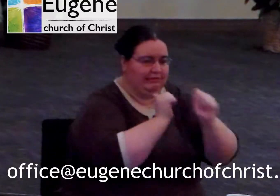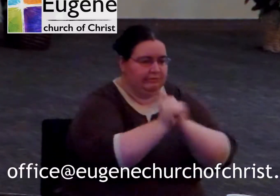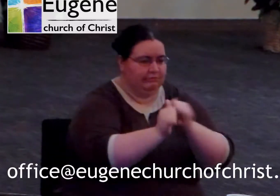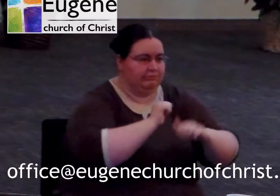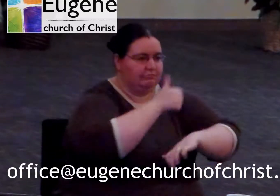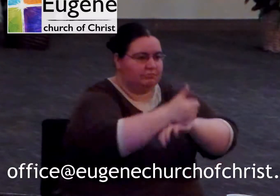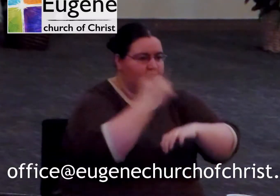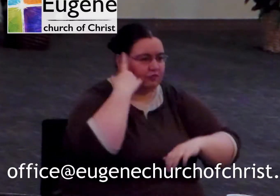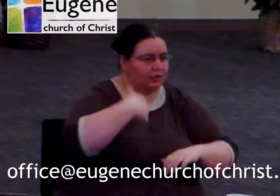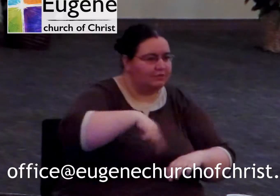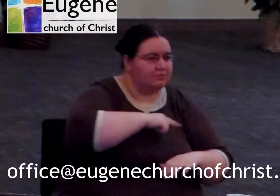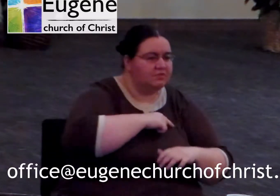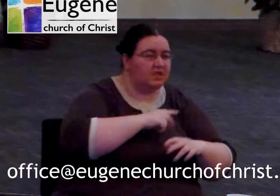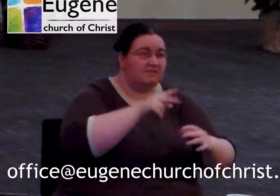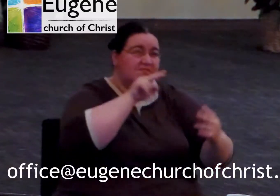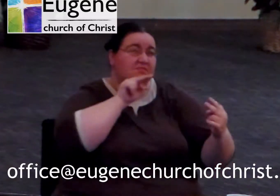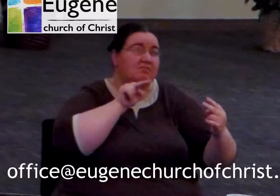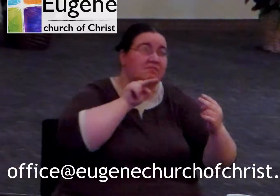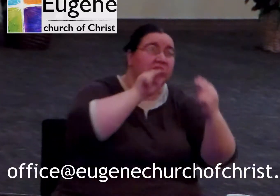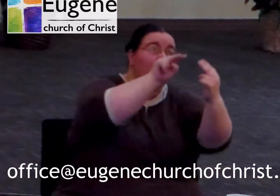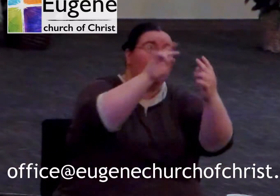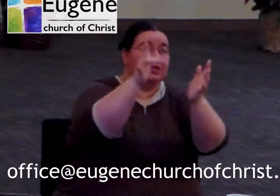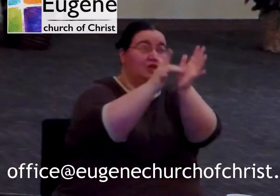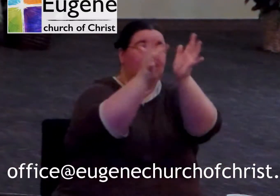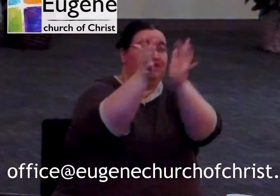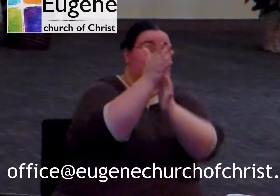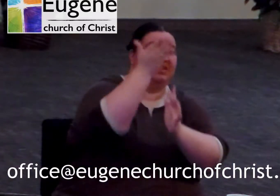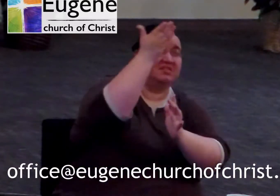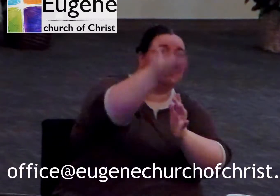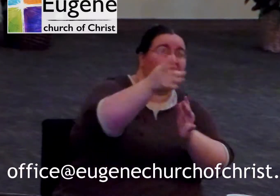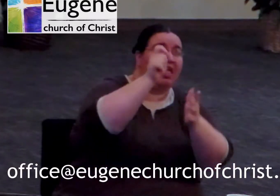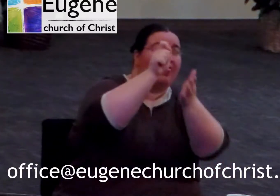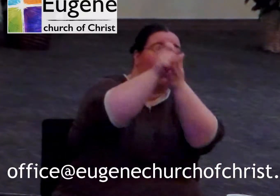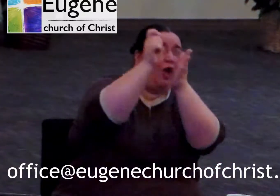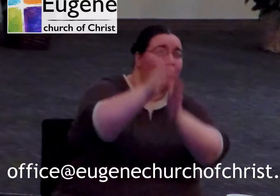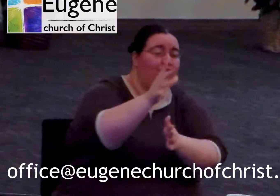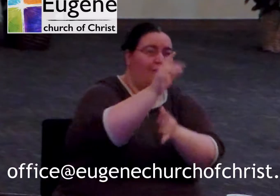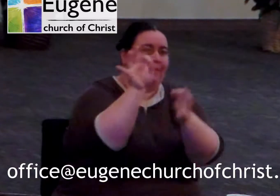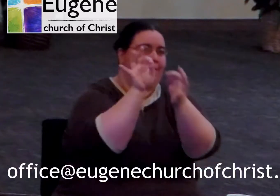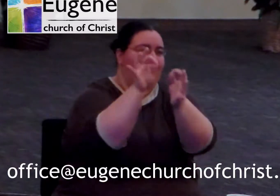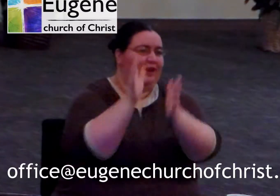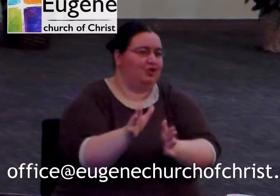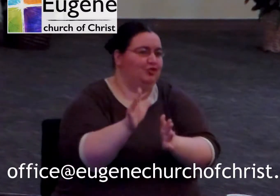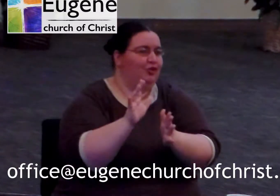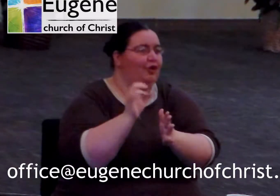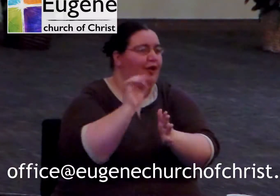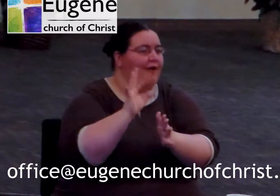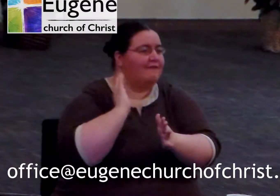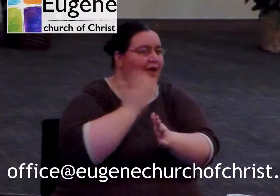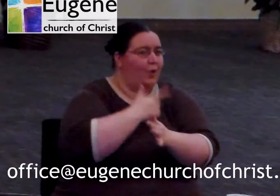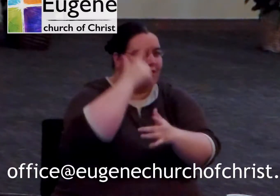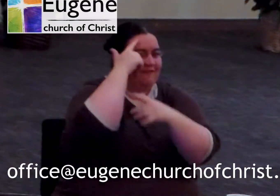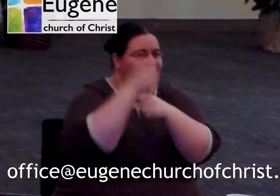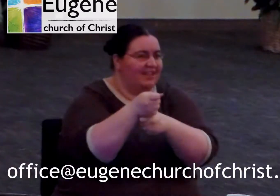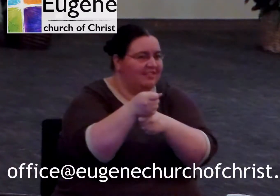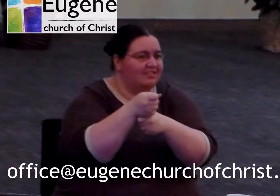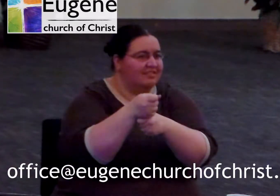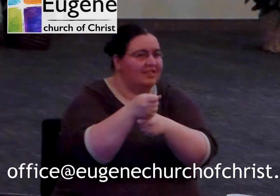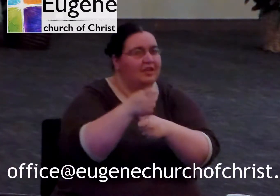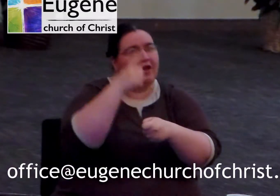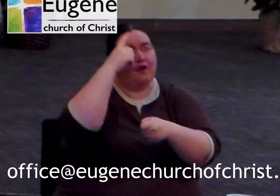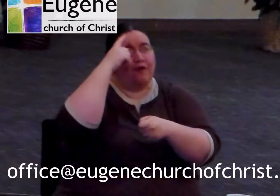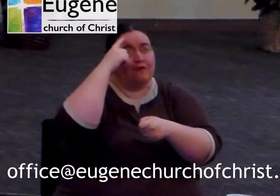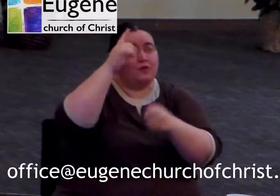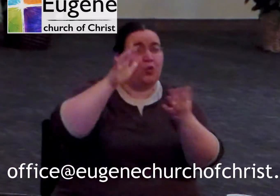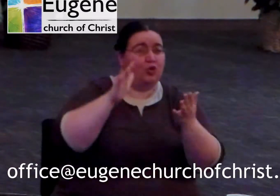and sat down at the right hand of the throne of God. Consider him who endured such opposition from sinful men so that you will not grow